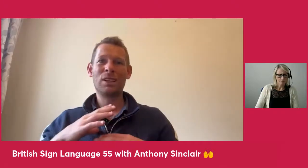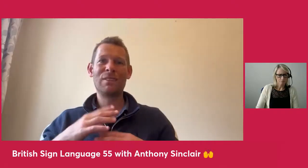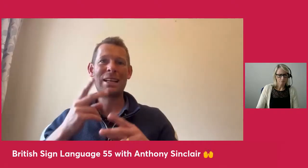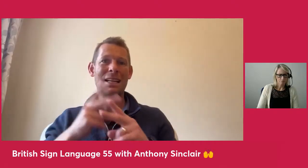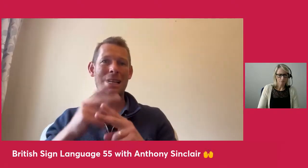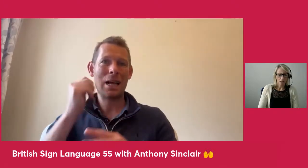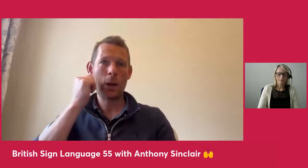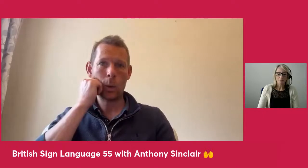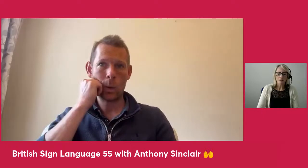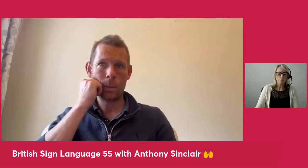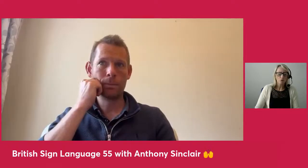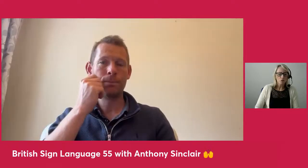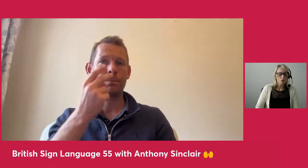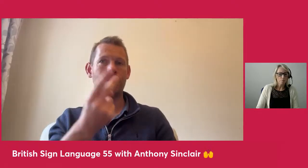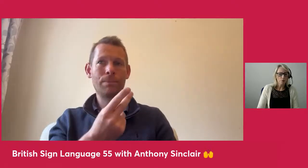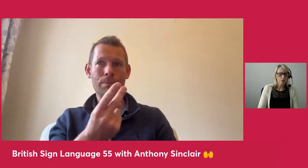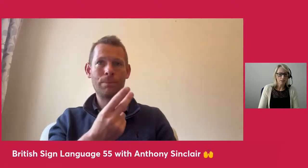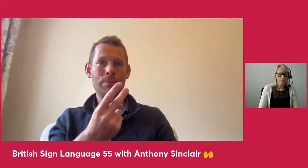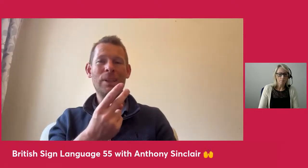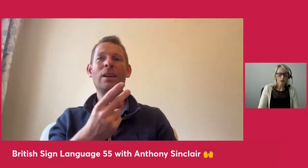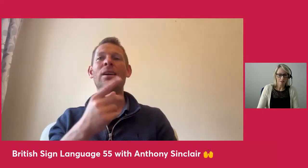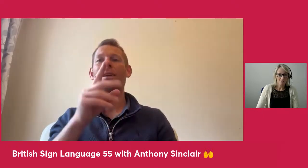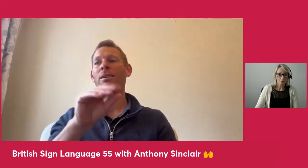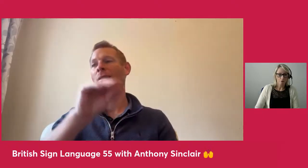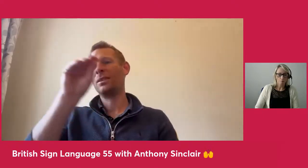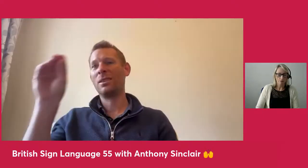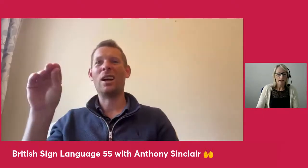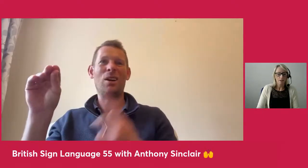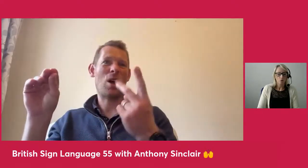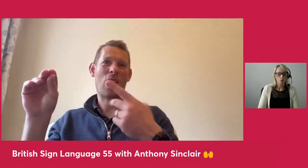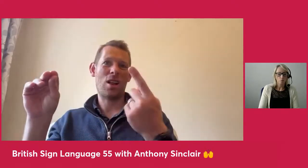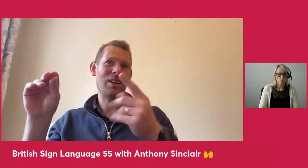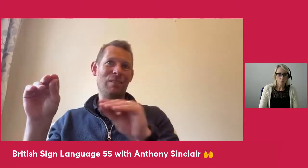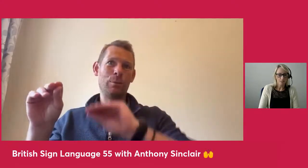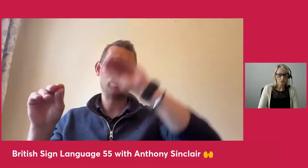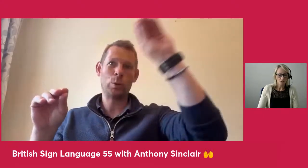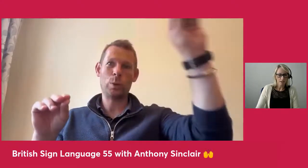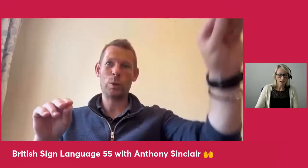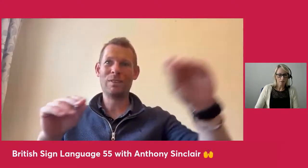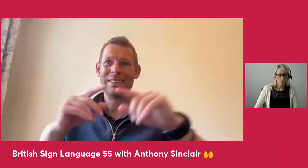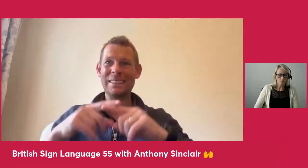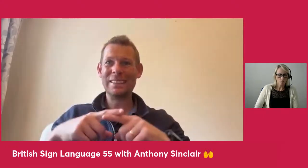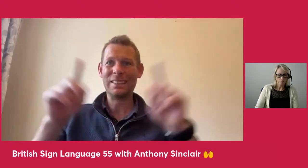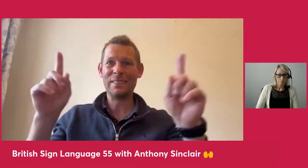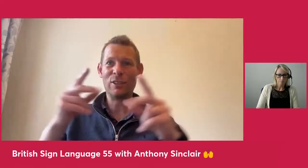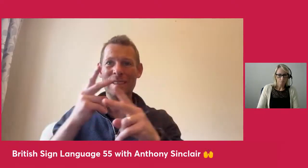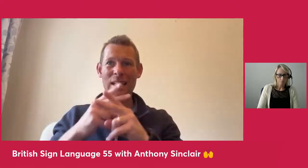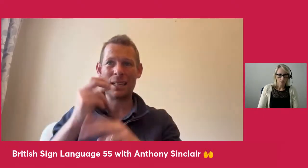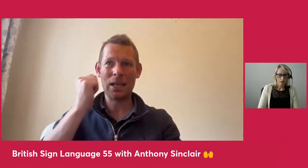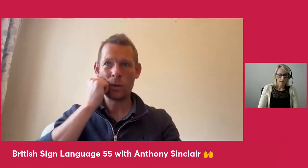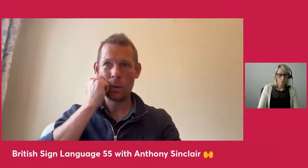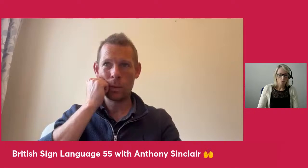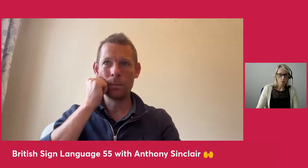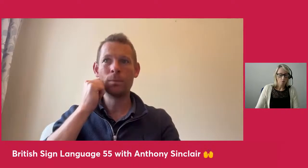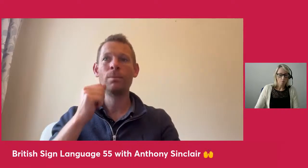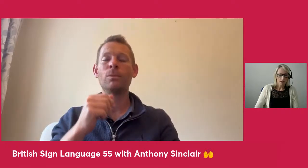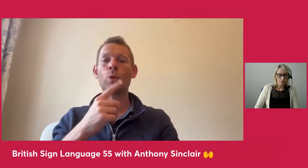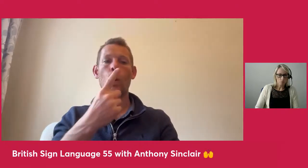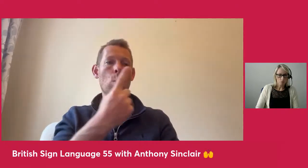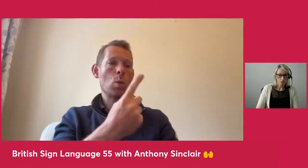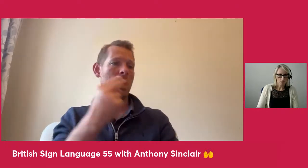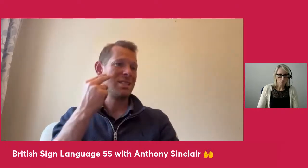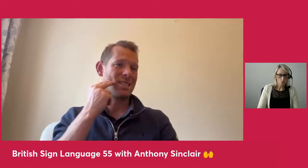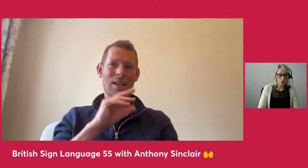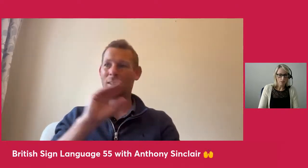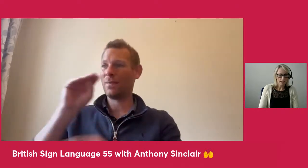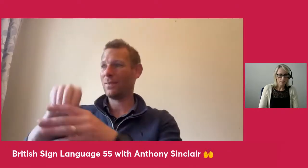difficult. And I'm going to talk about a deaf couple that I know who moved into a care home. One of them had to